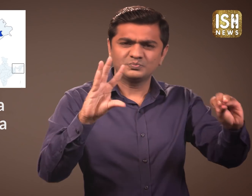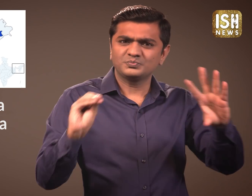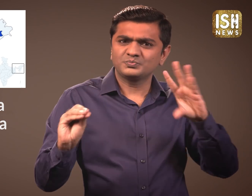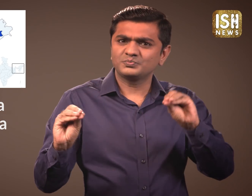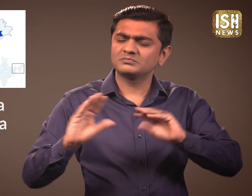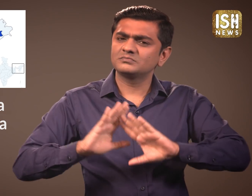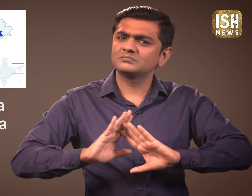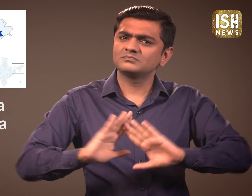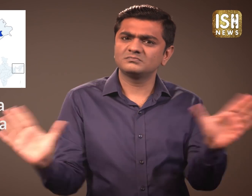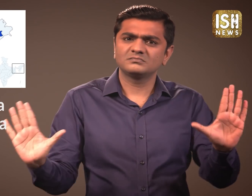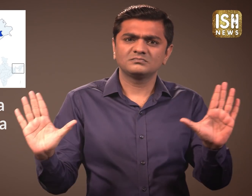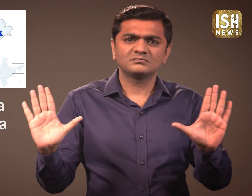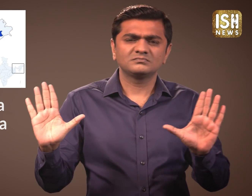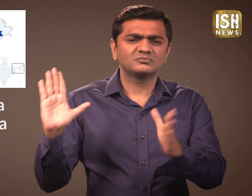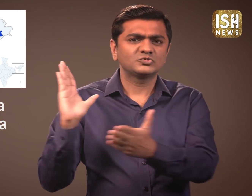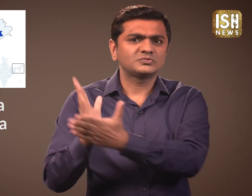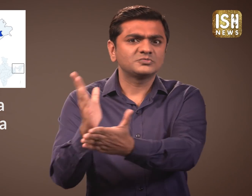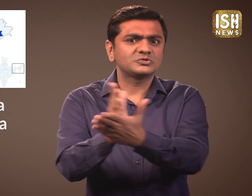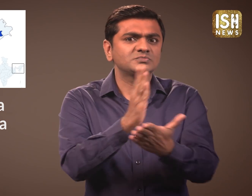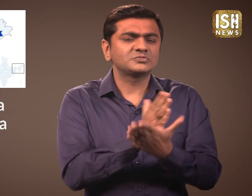Tripura and Meghalaya.